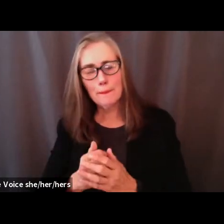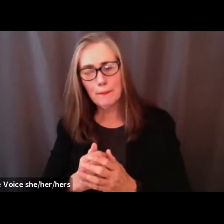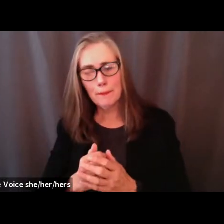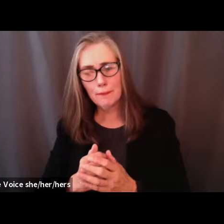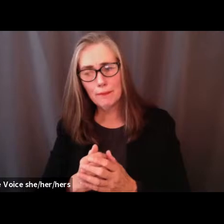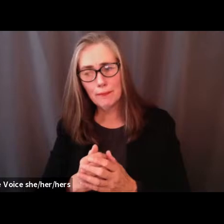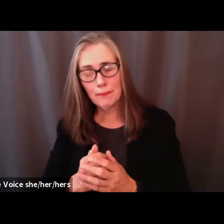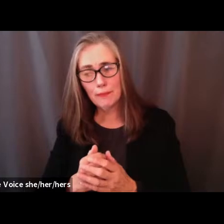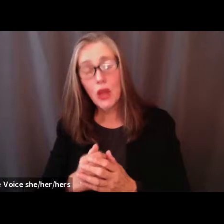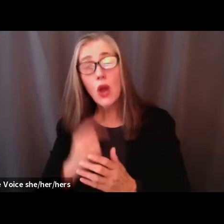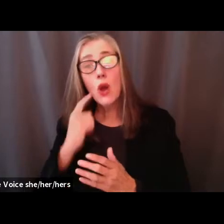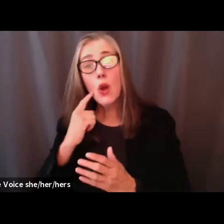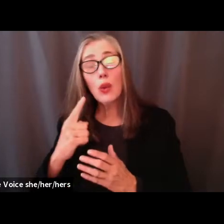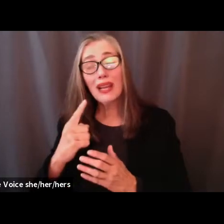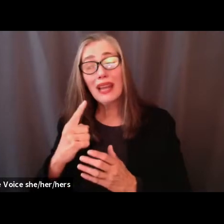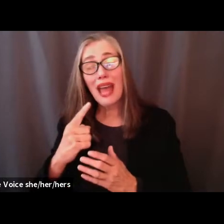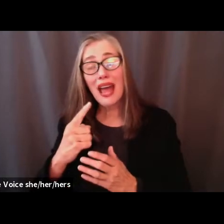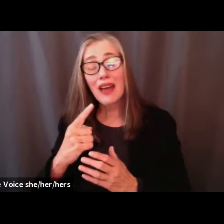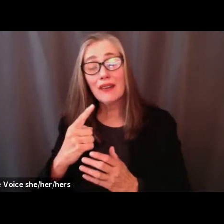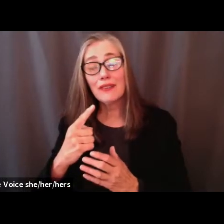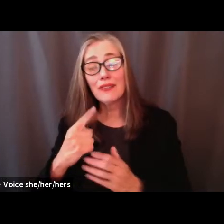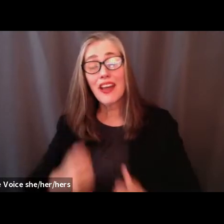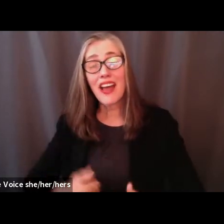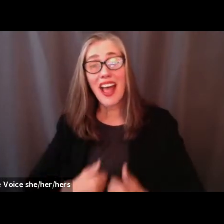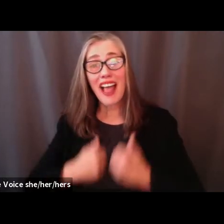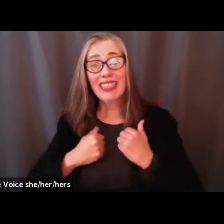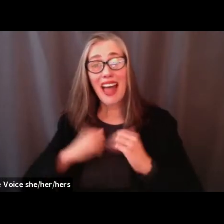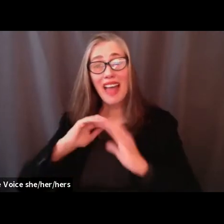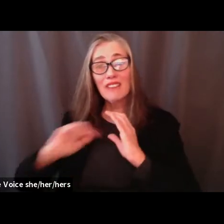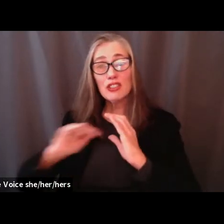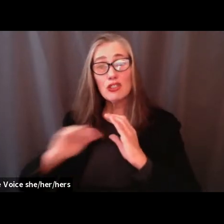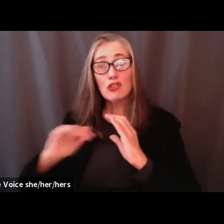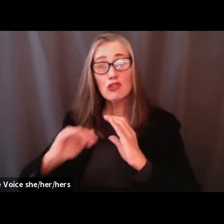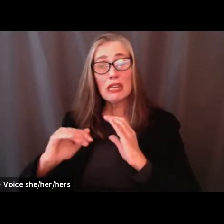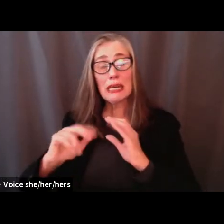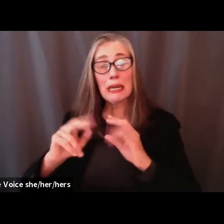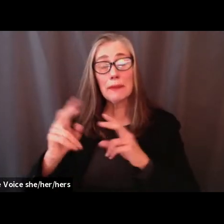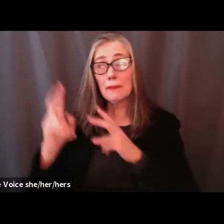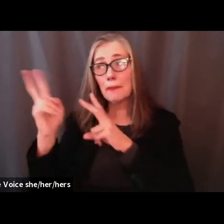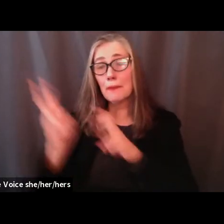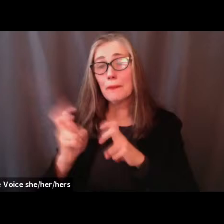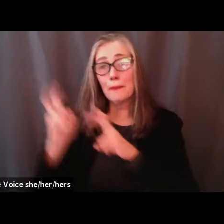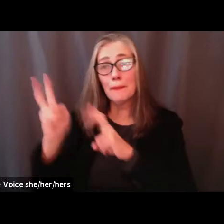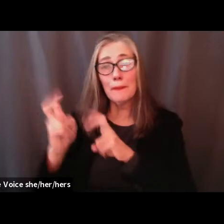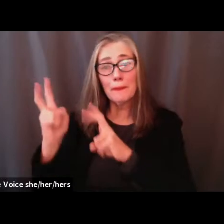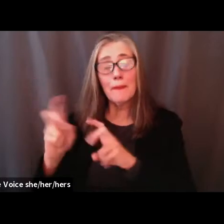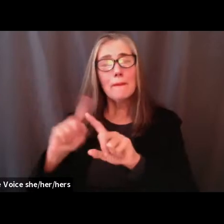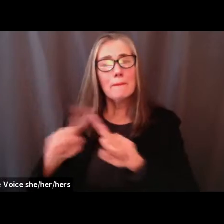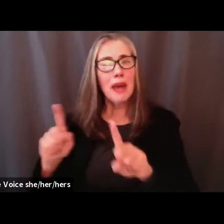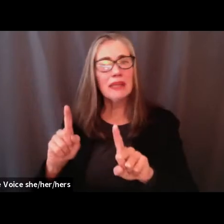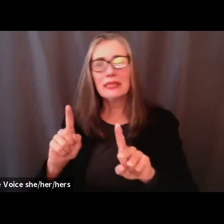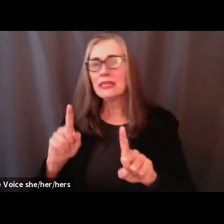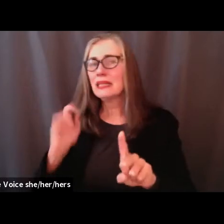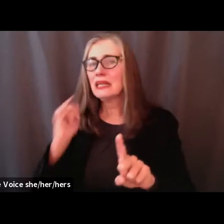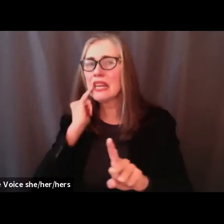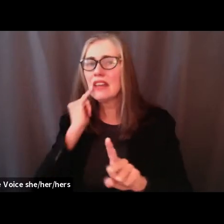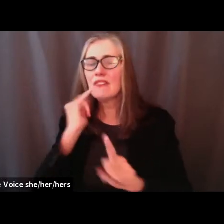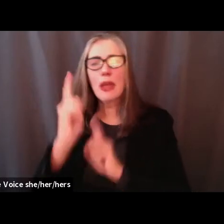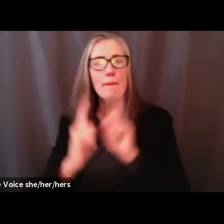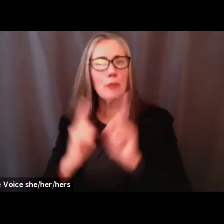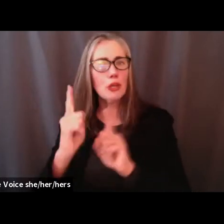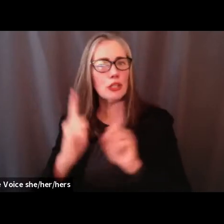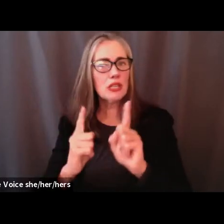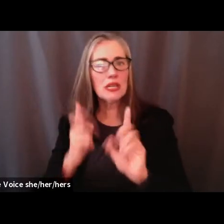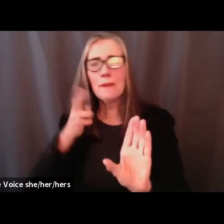There'll be a live stream option, but I don't think there'll be participation options if we go to an in-person convention.